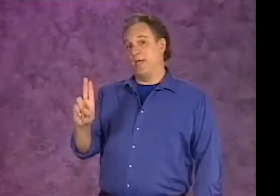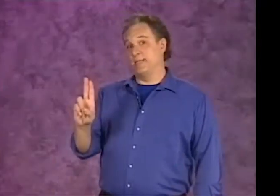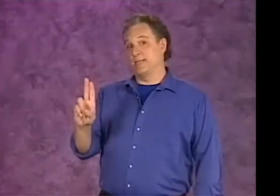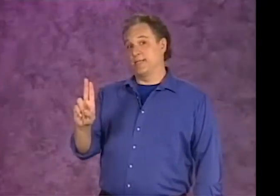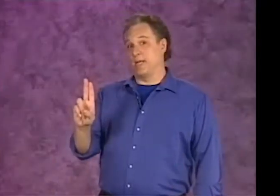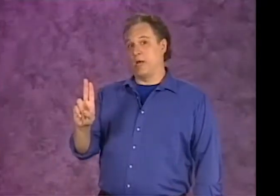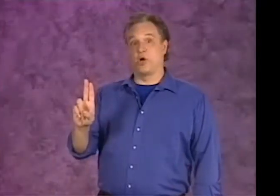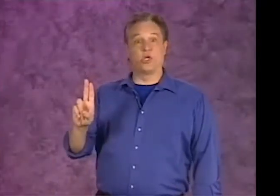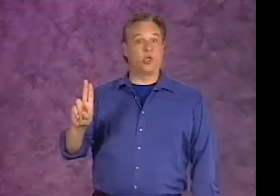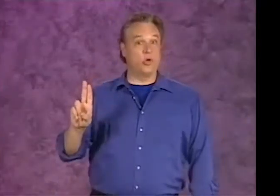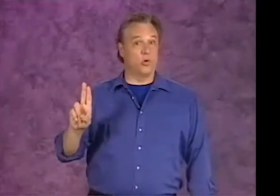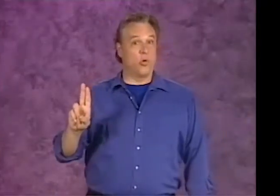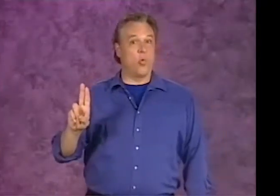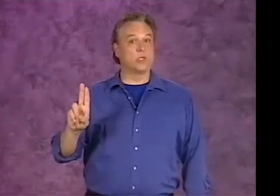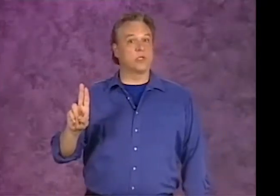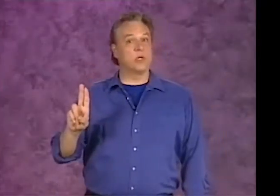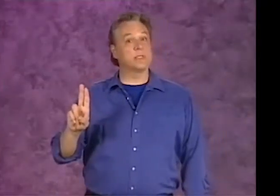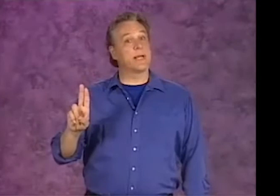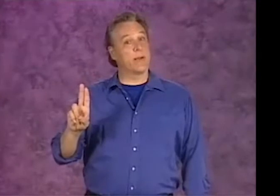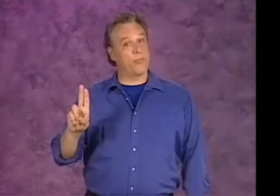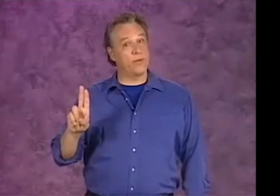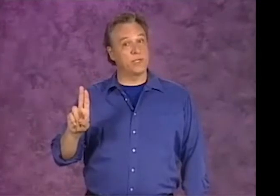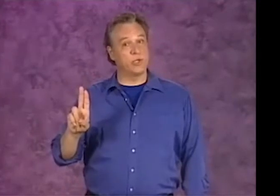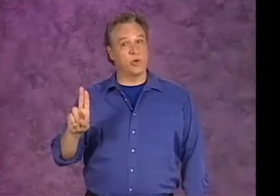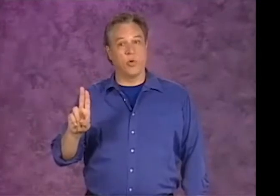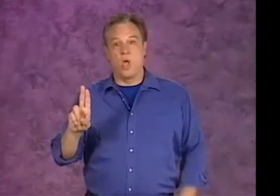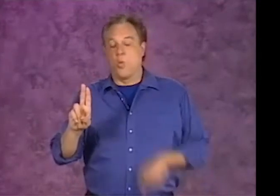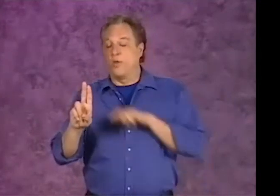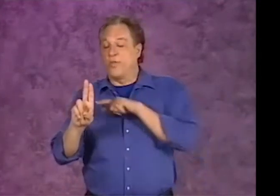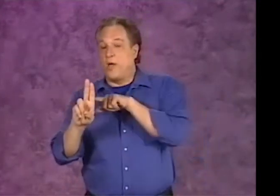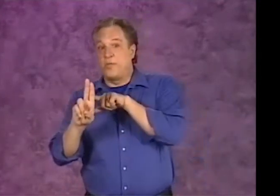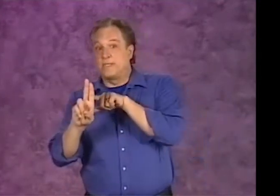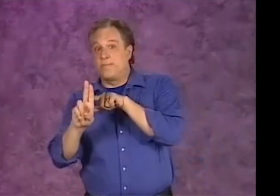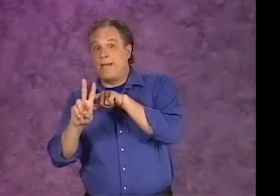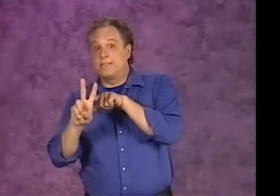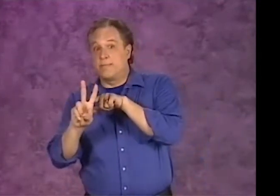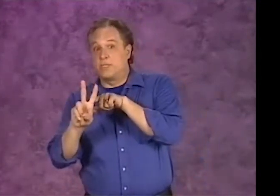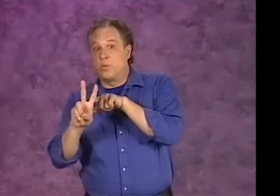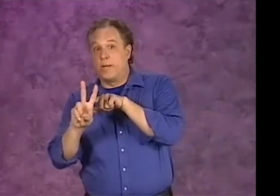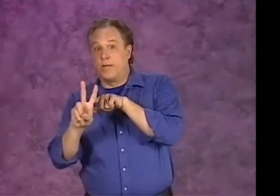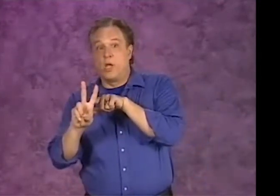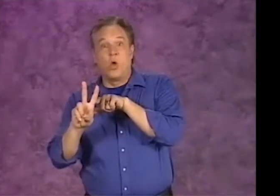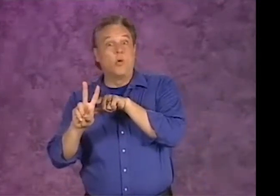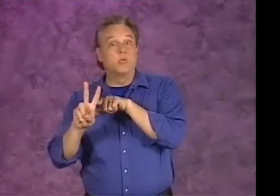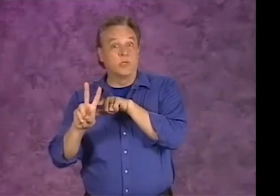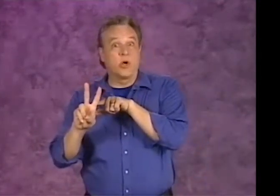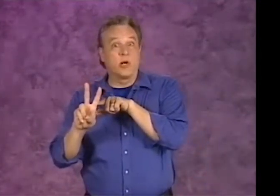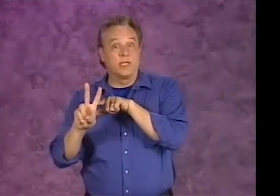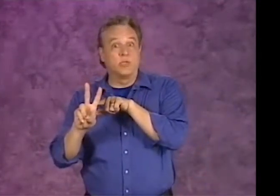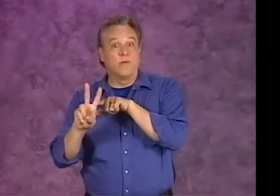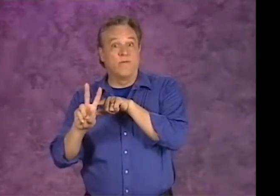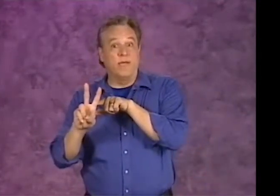This is the letter U, which looks like a printed U without the space in between, which would turn it into a